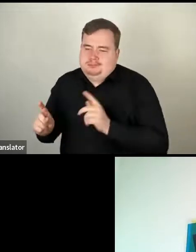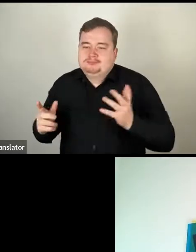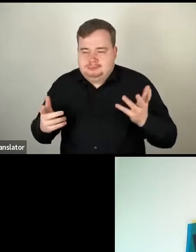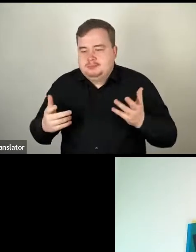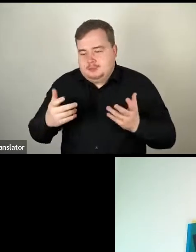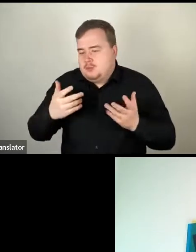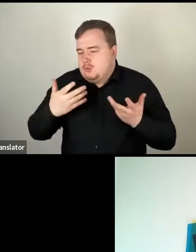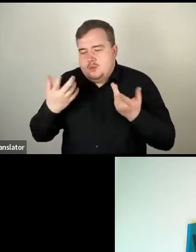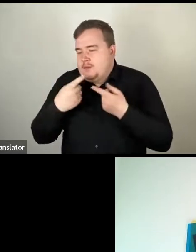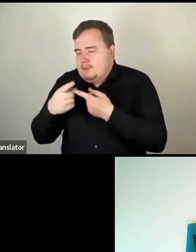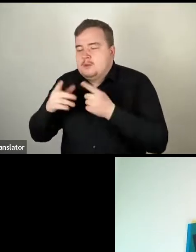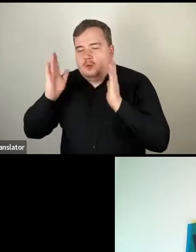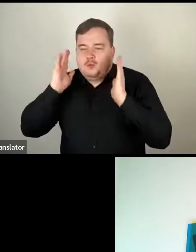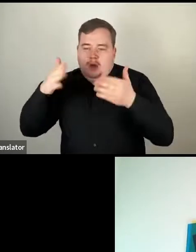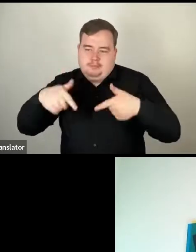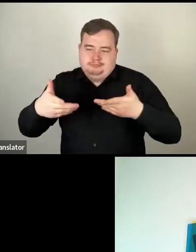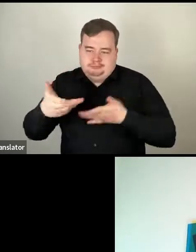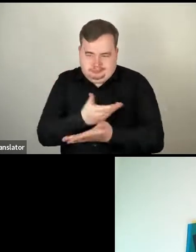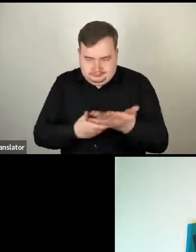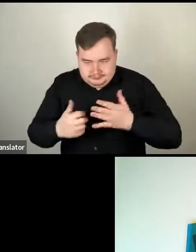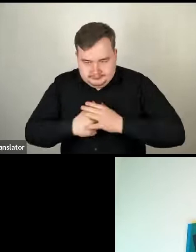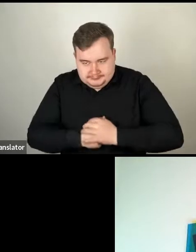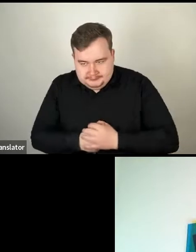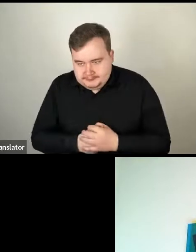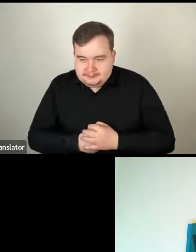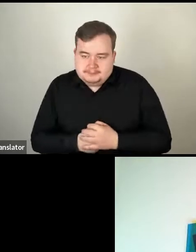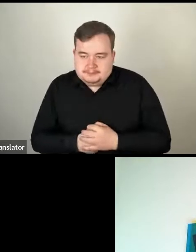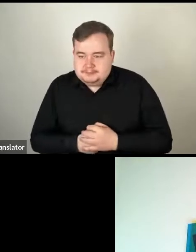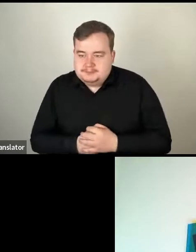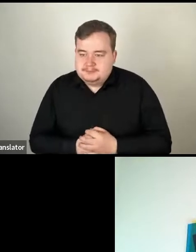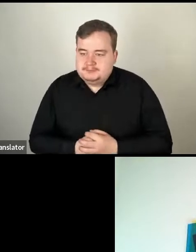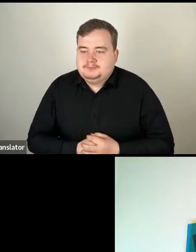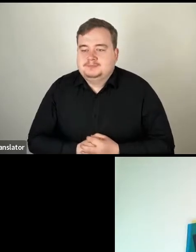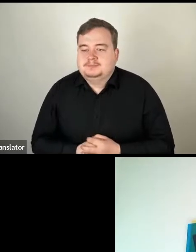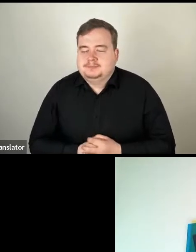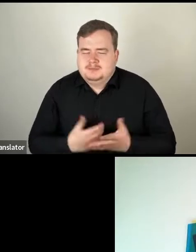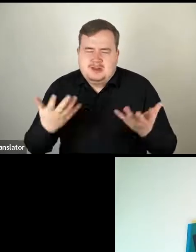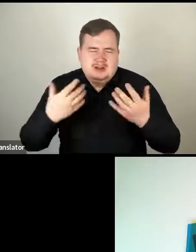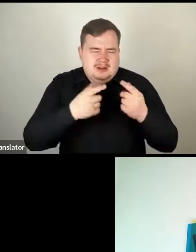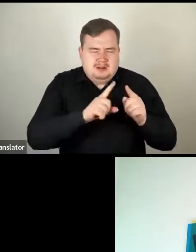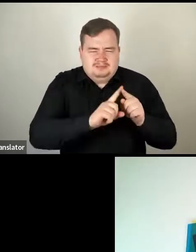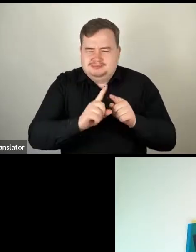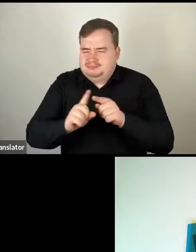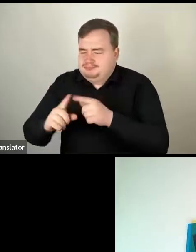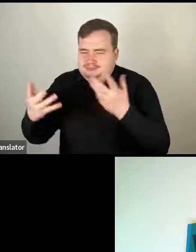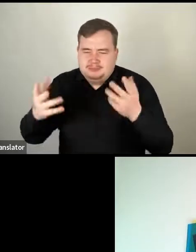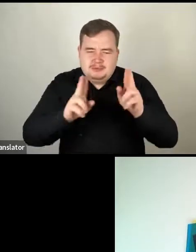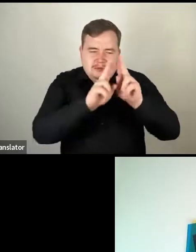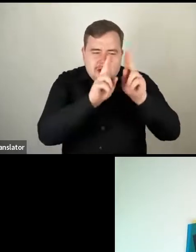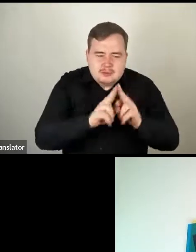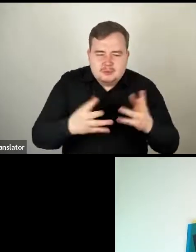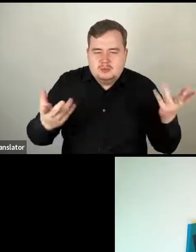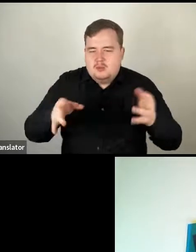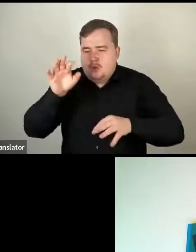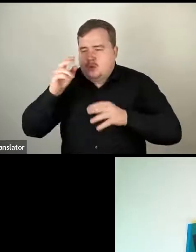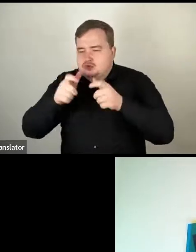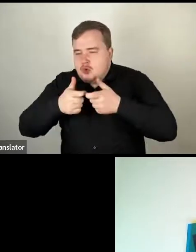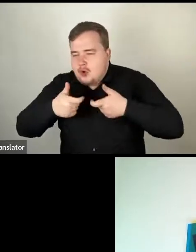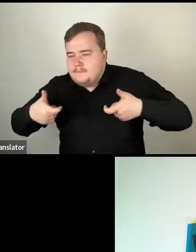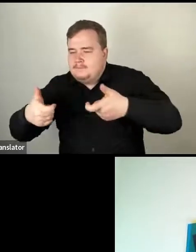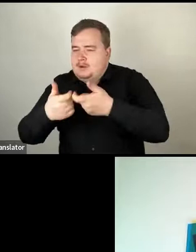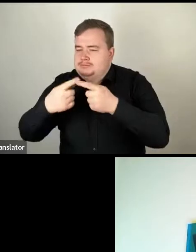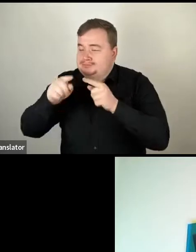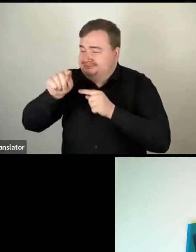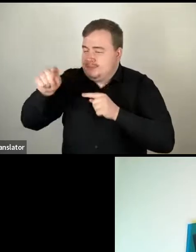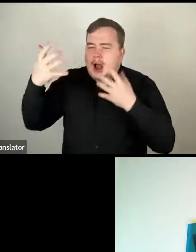for parliaments has been well entrenched in different international conventions and commitments, such as, for